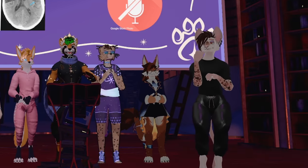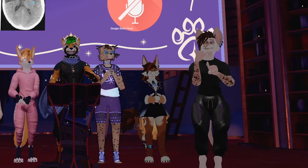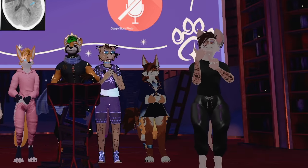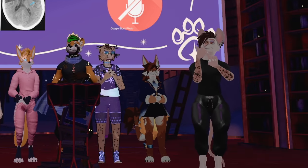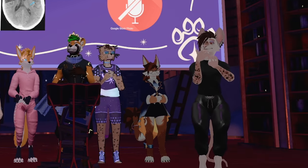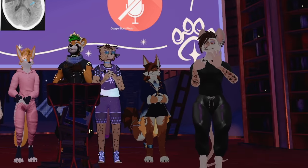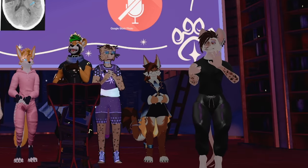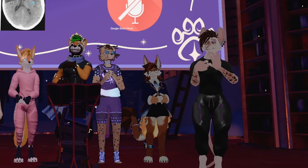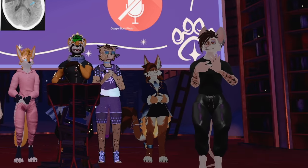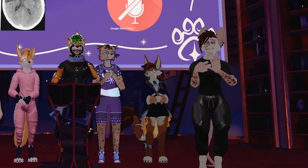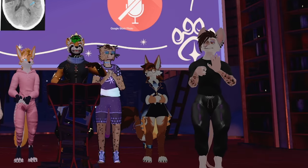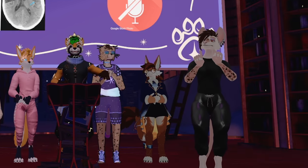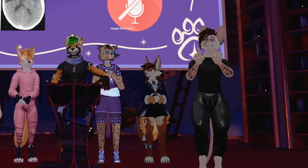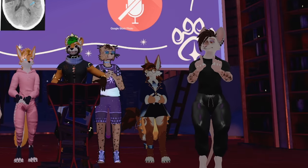However, we have tons of people